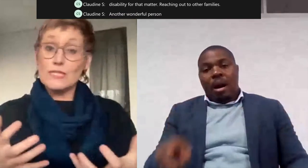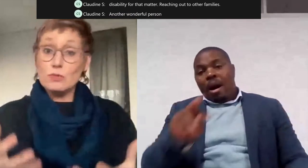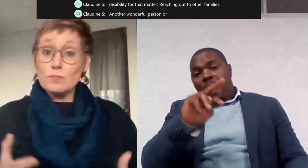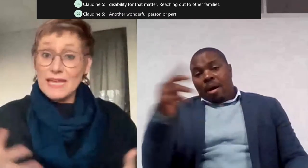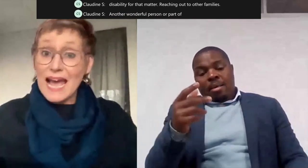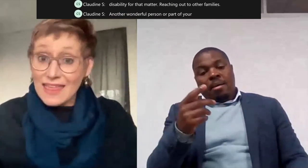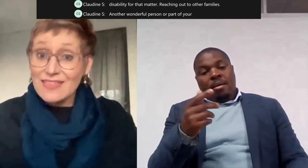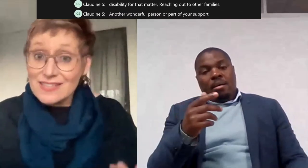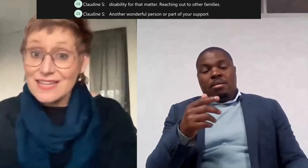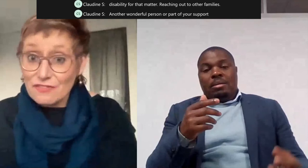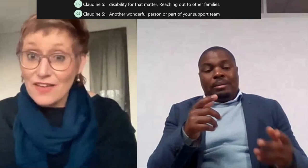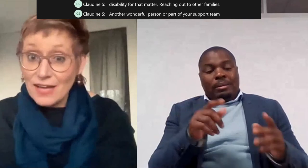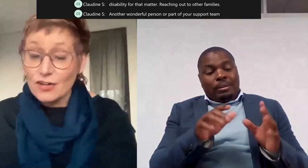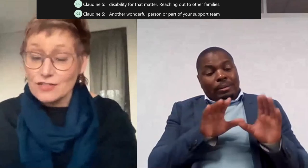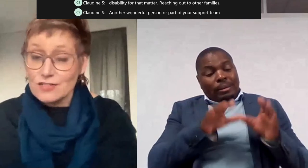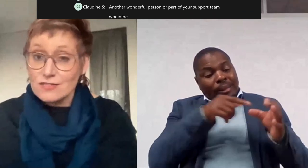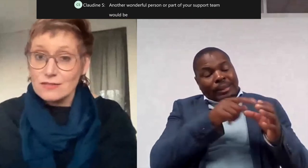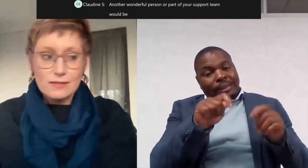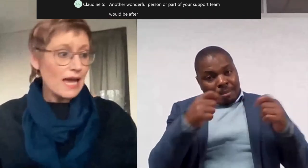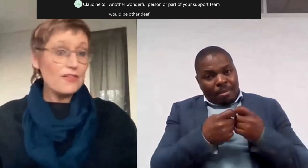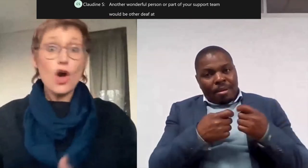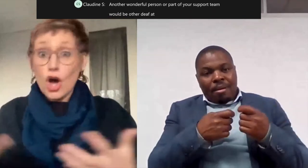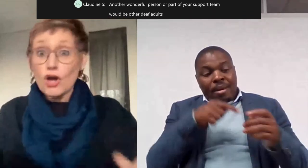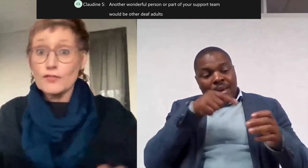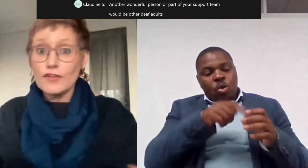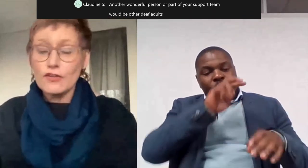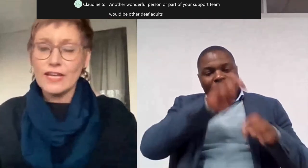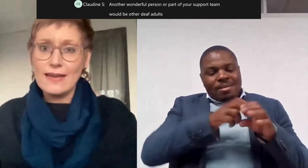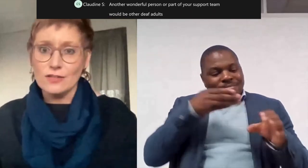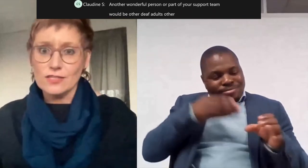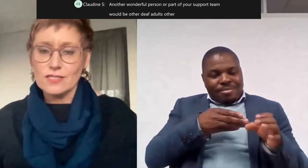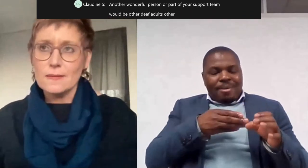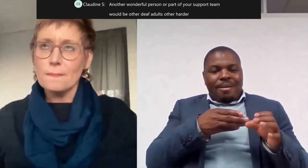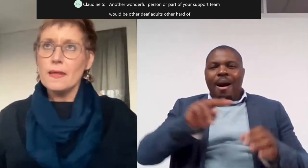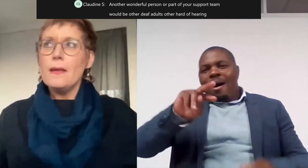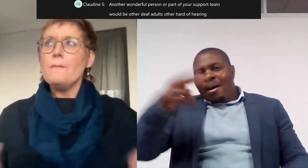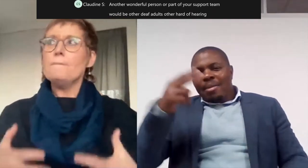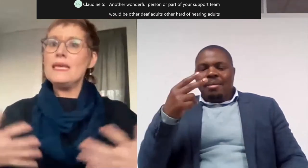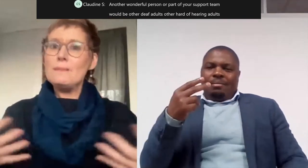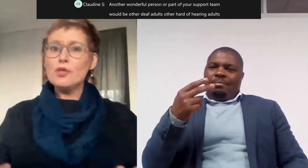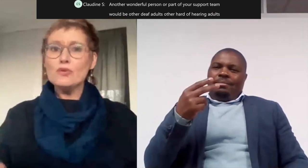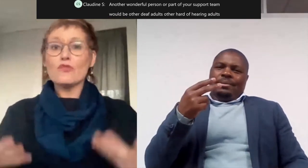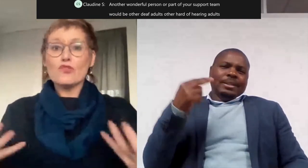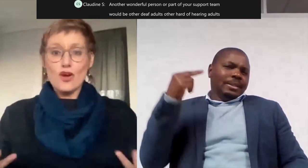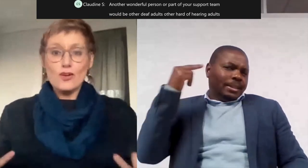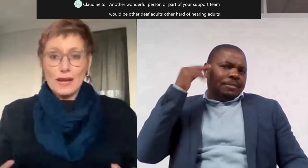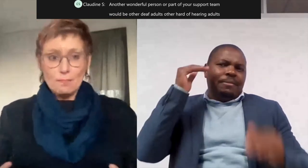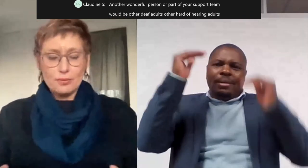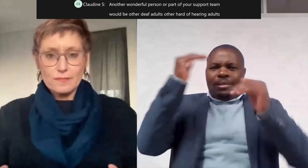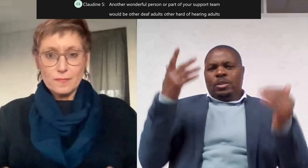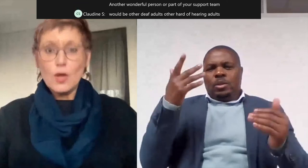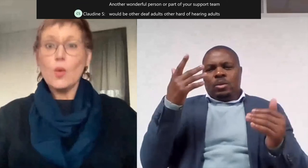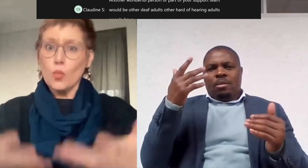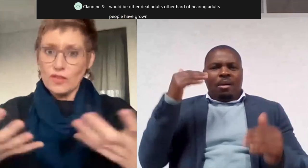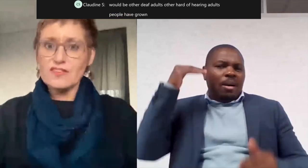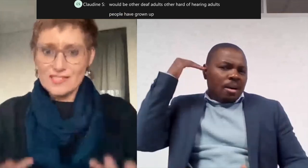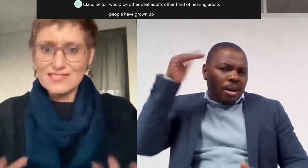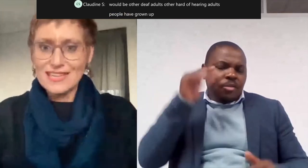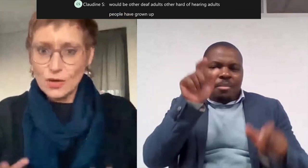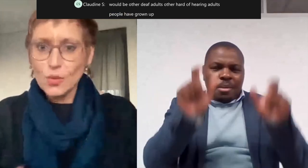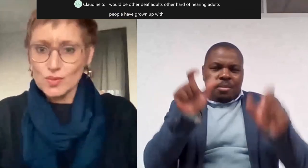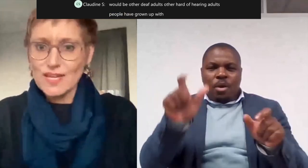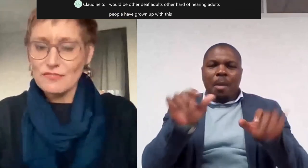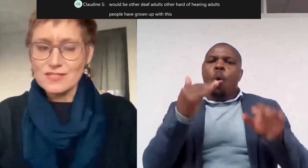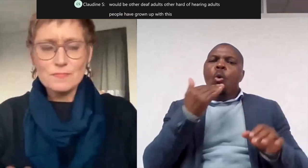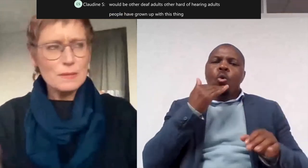part of your support team would be other deaf adults, other hard of hearing adults, people who've grown up with